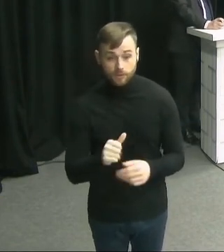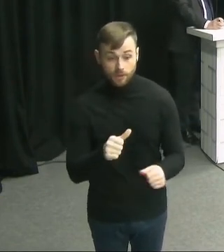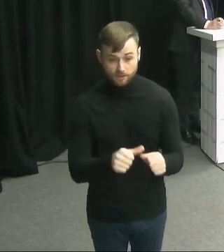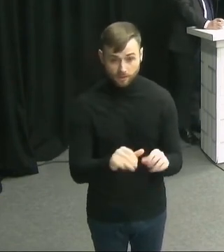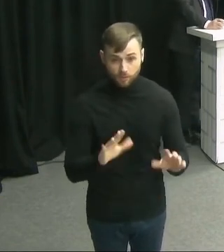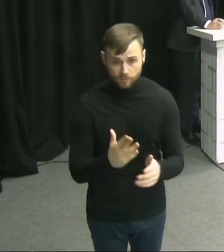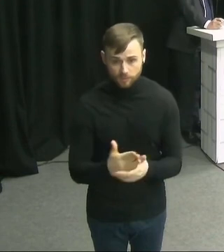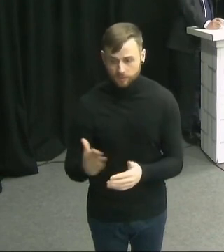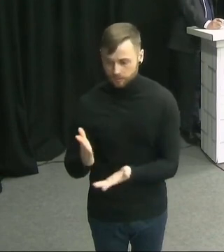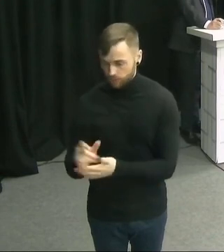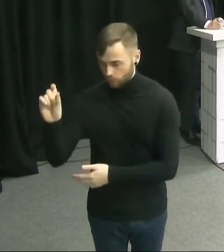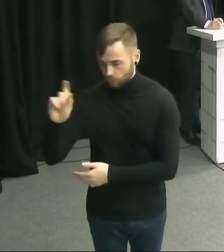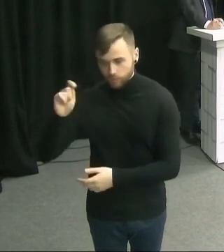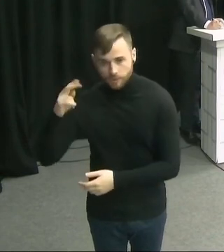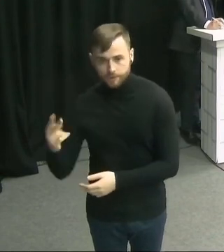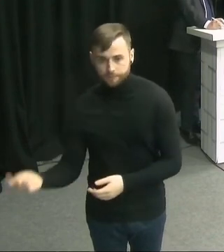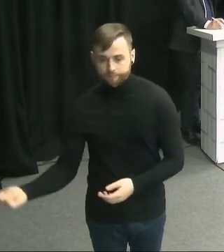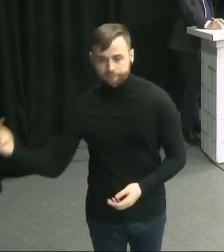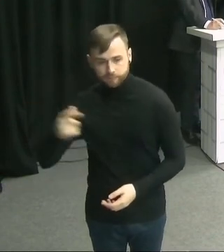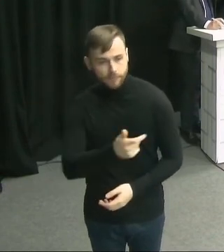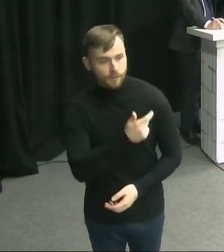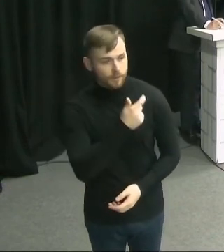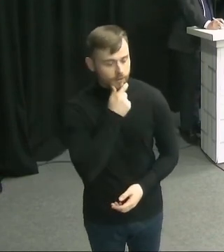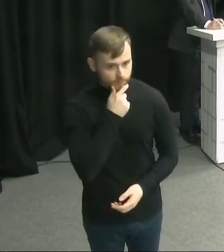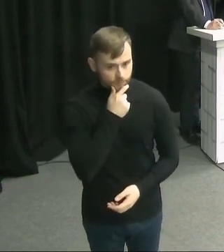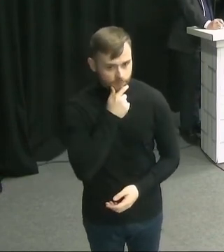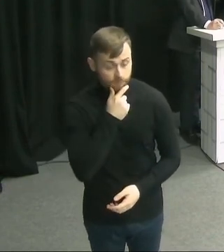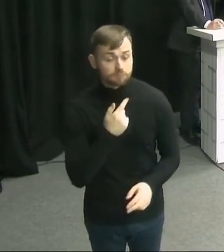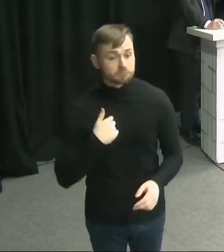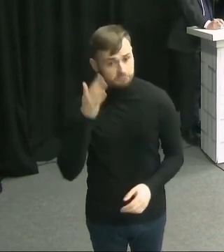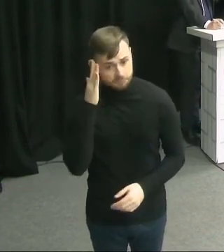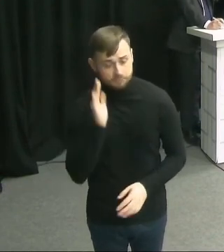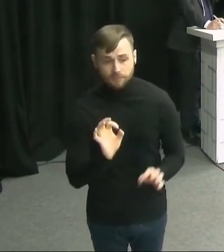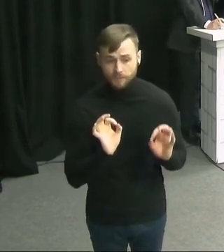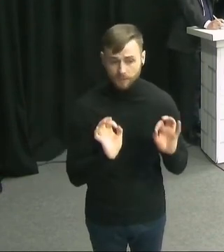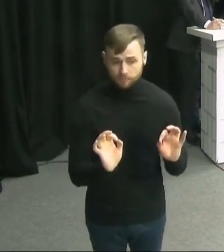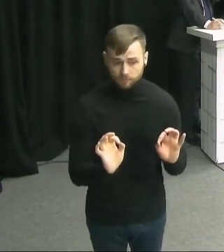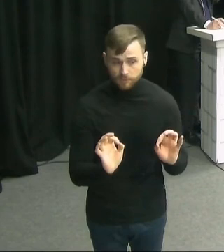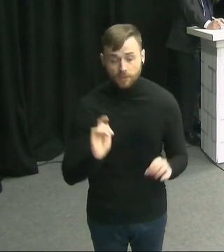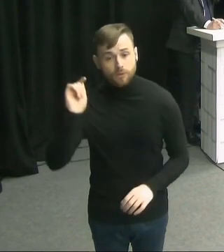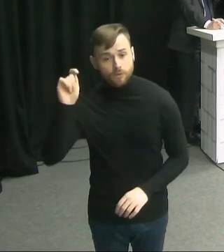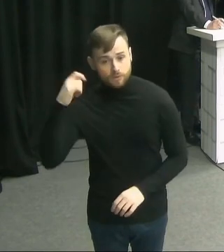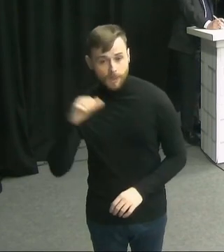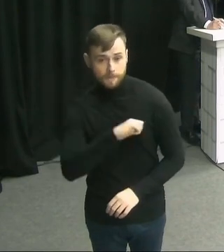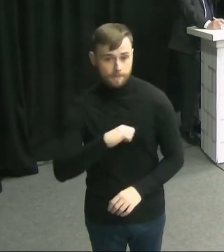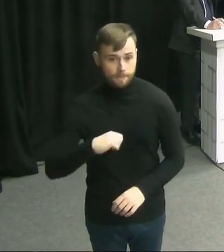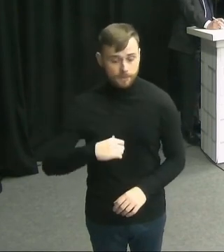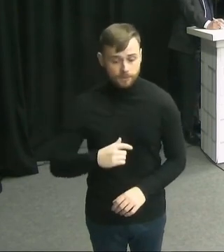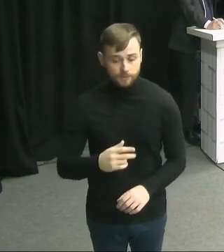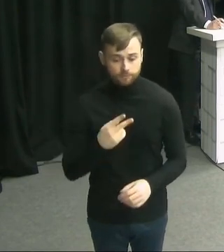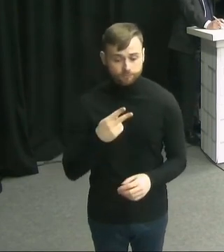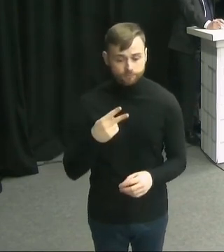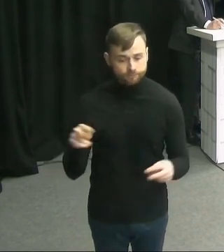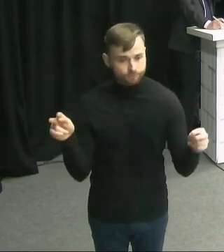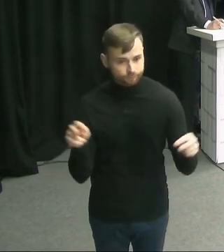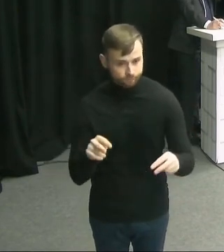What is really good is that I know that students send observers to exams. This is a very good initiative. It's a very good way. Students watch